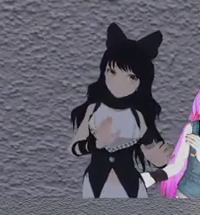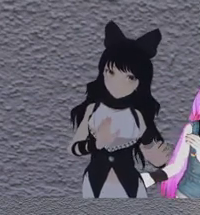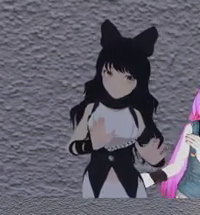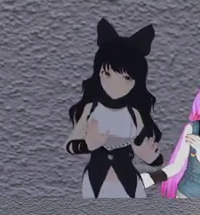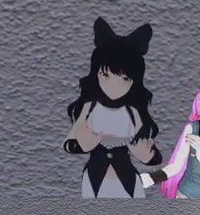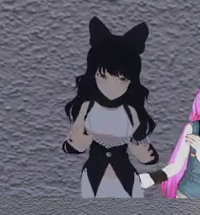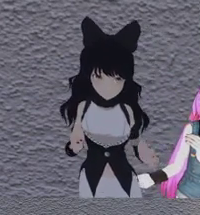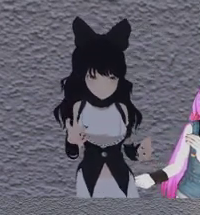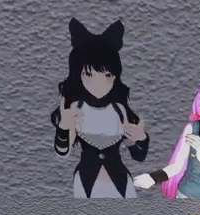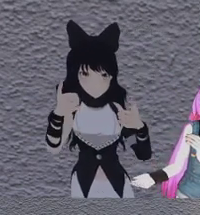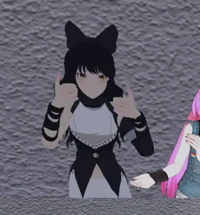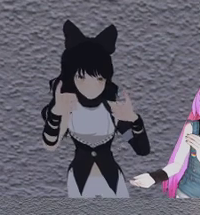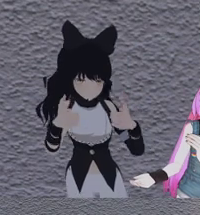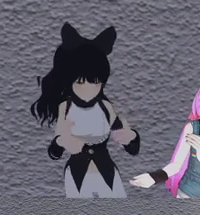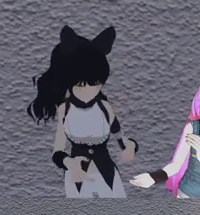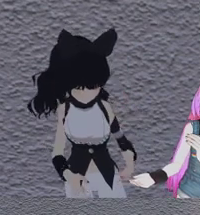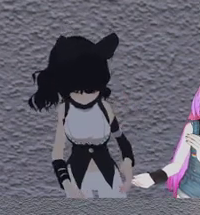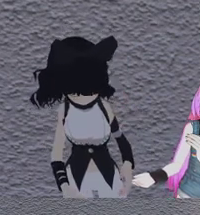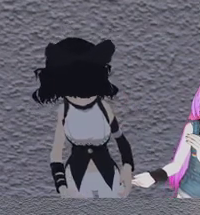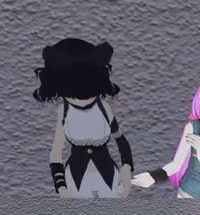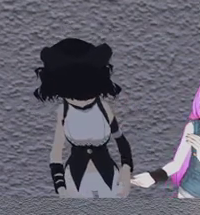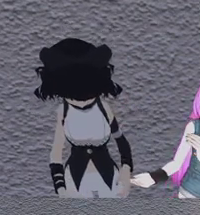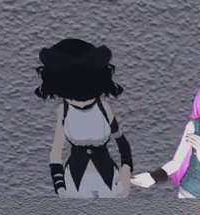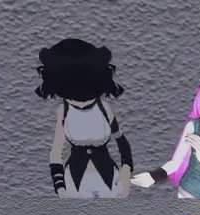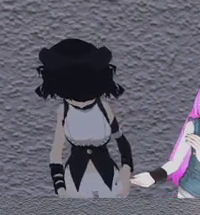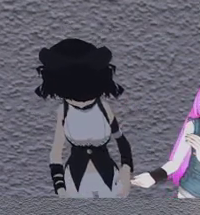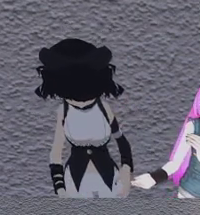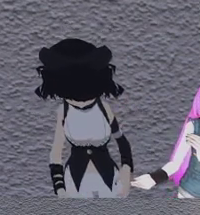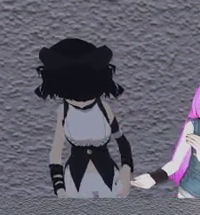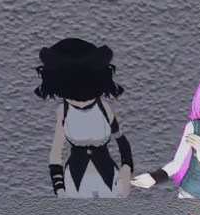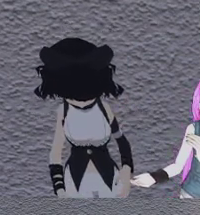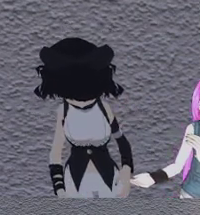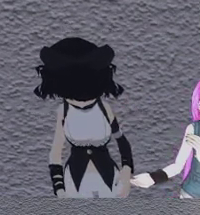It's cool. We're cool. All chillin'.